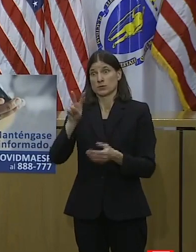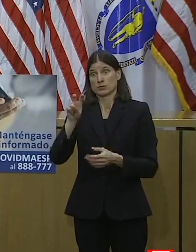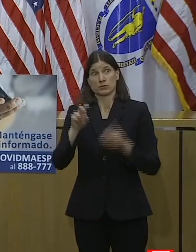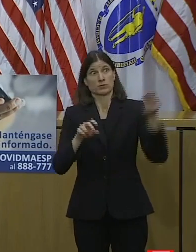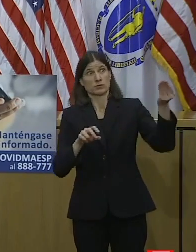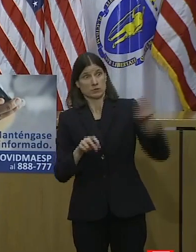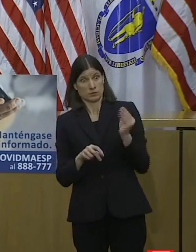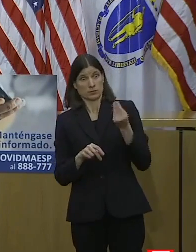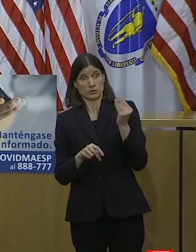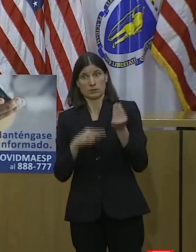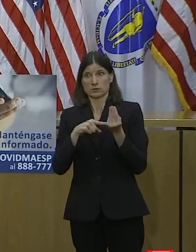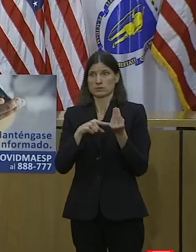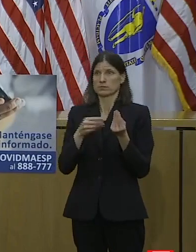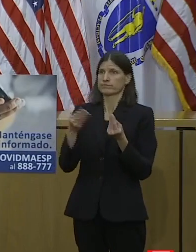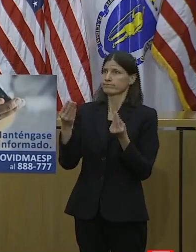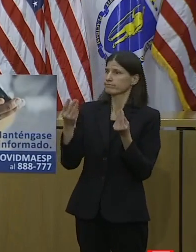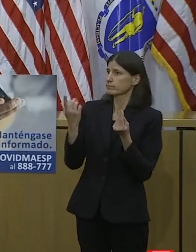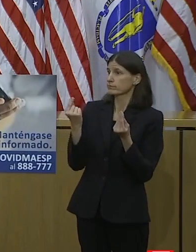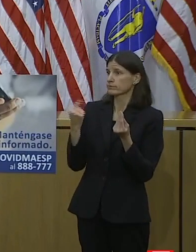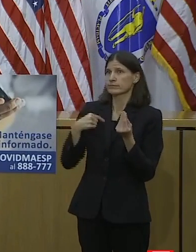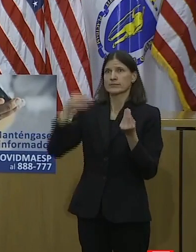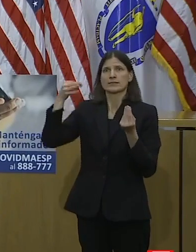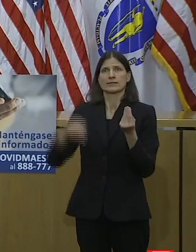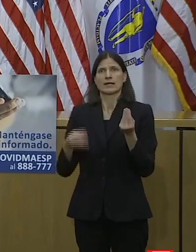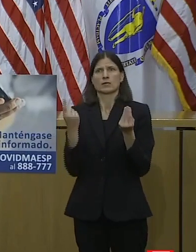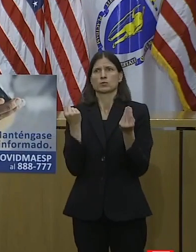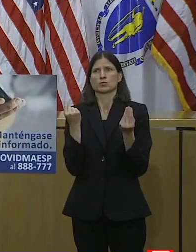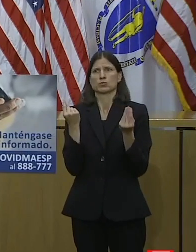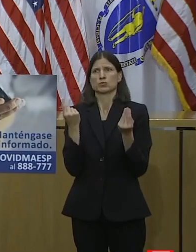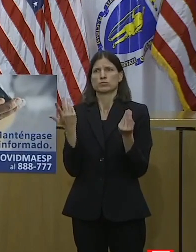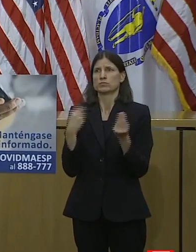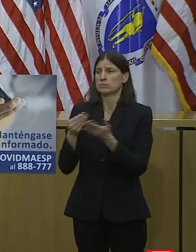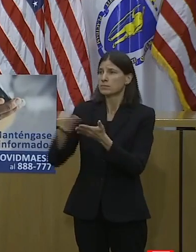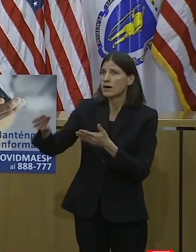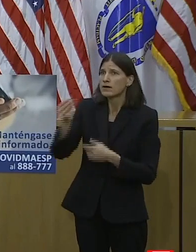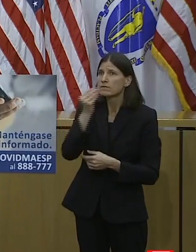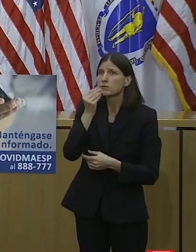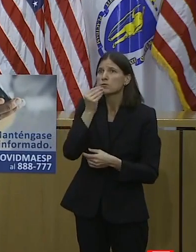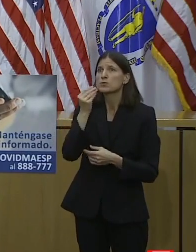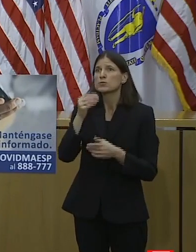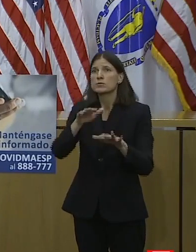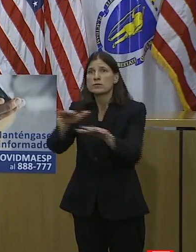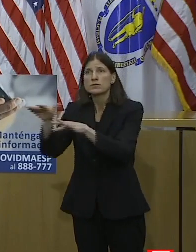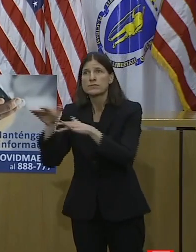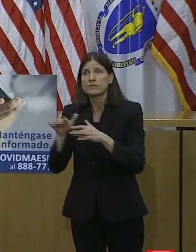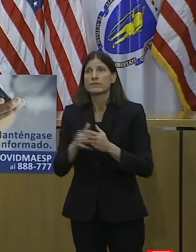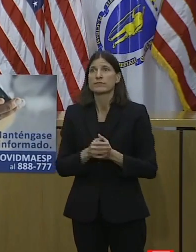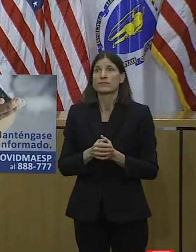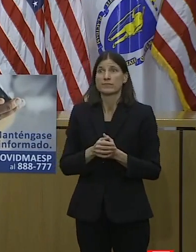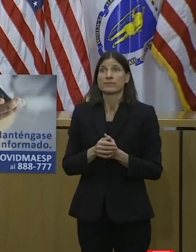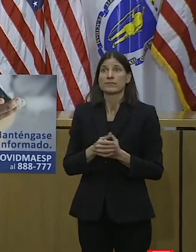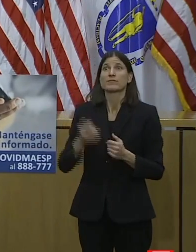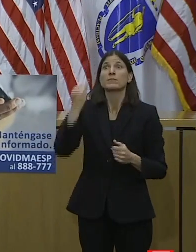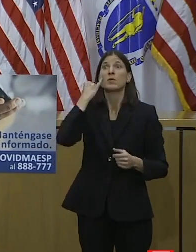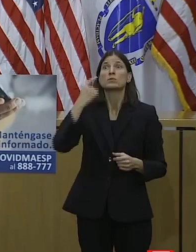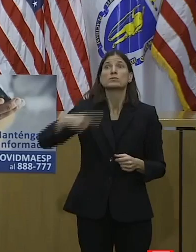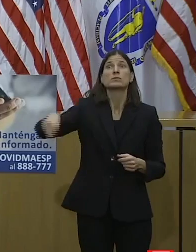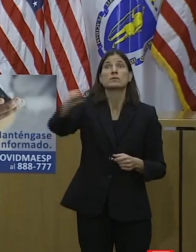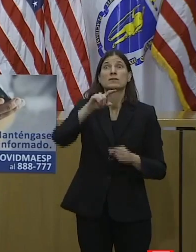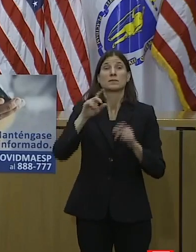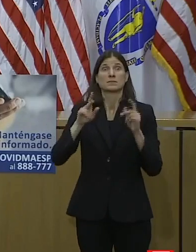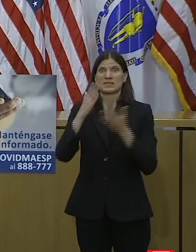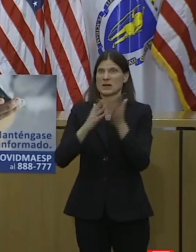direct checks to people is that folks who are struggling with decisions about food and pharmacy and rent and whatever else it might